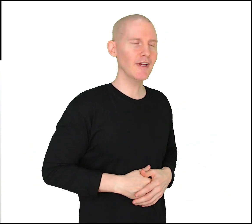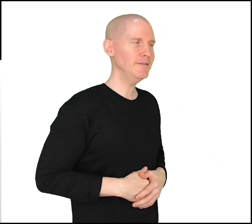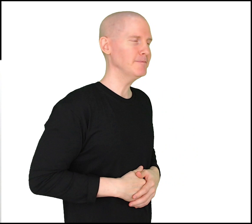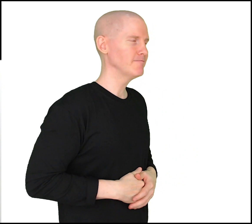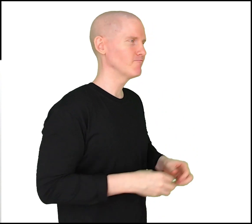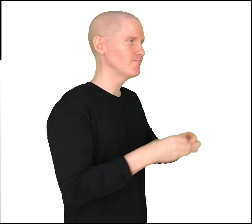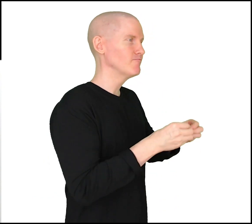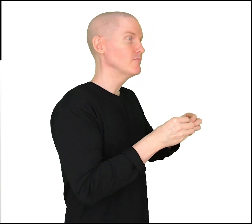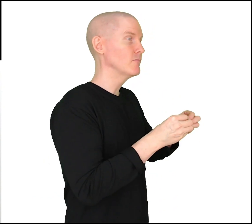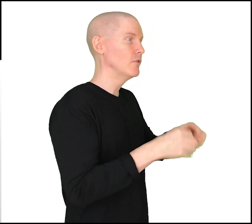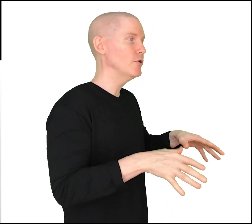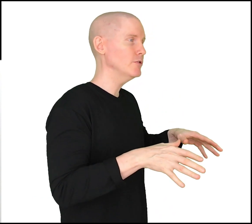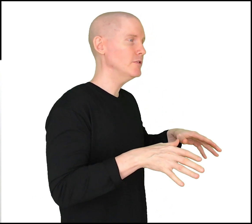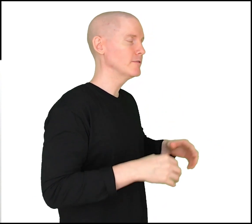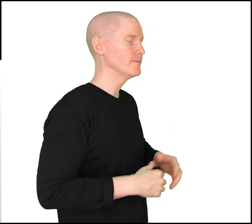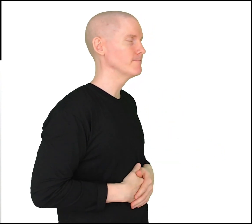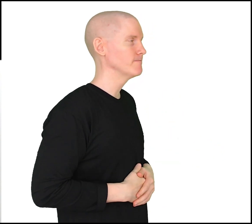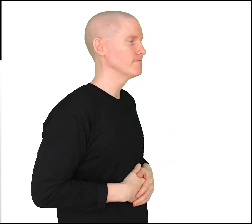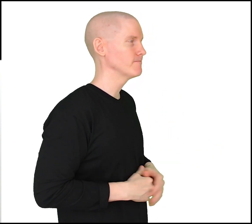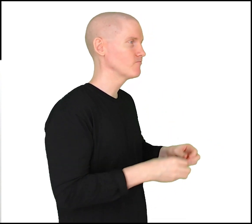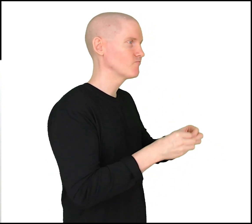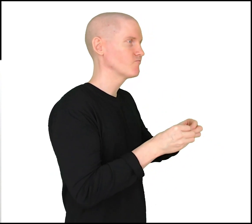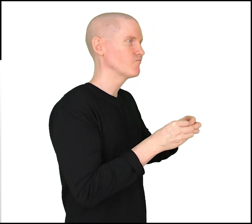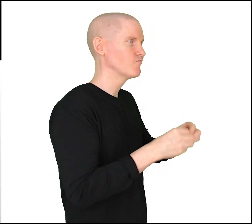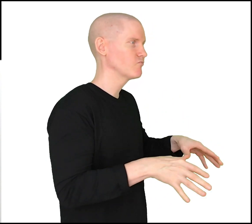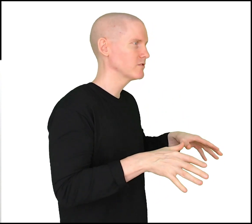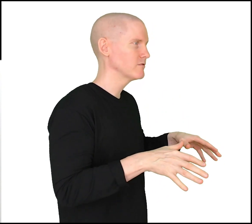other side, lose.